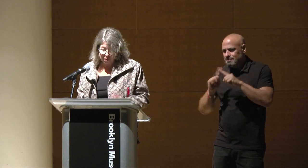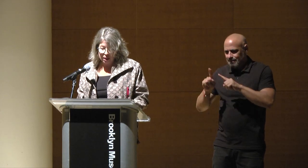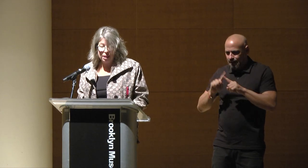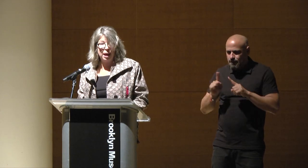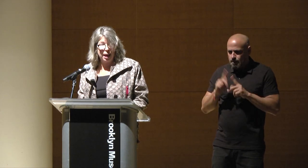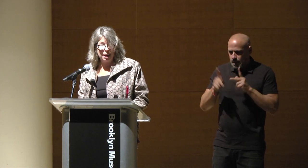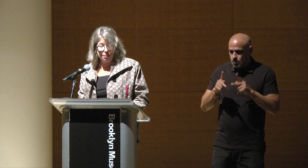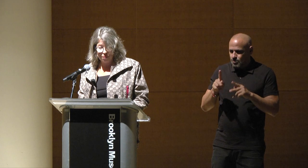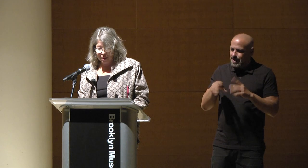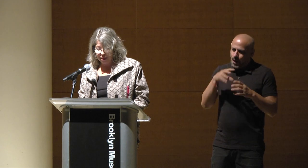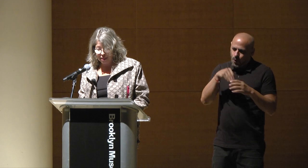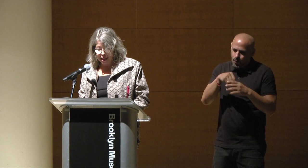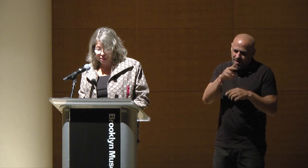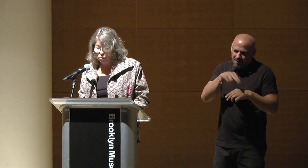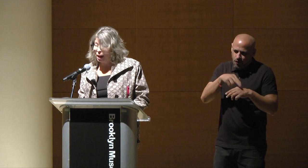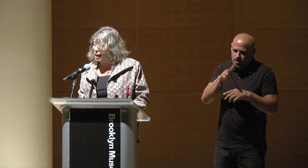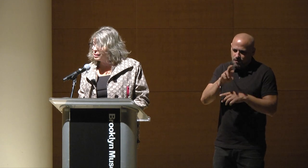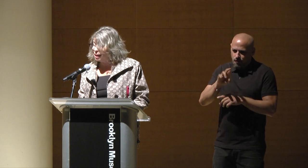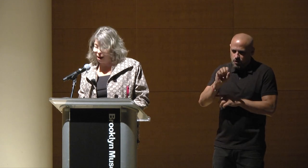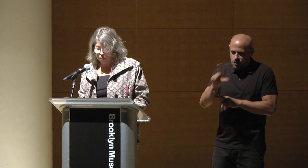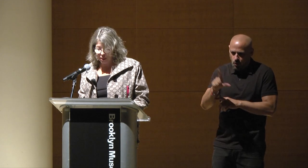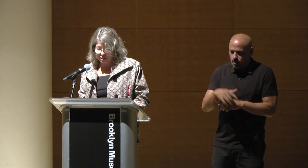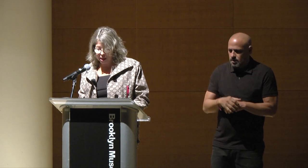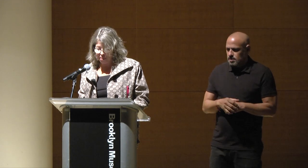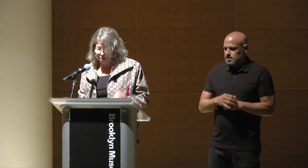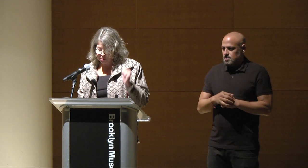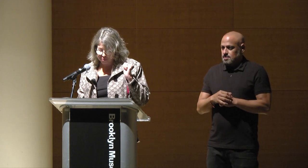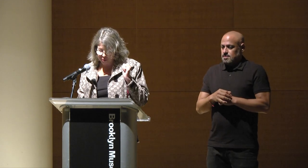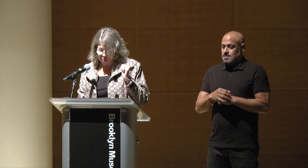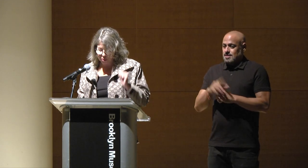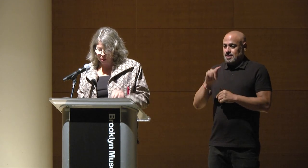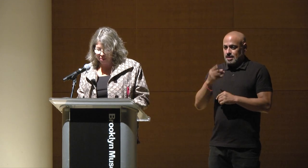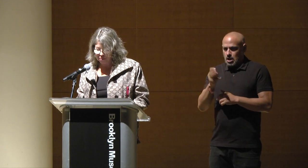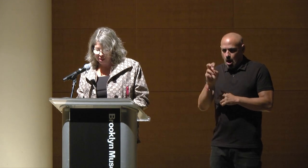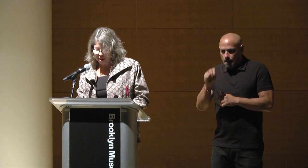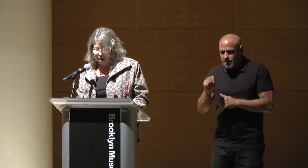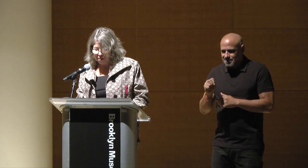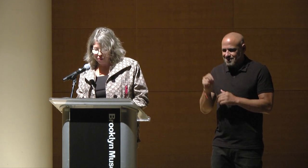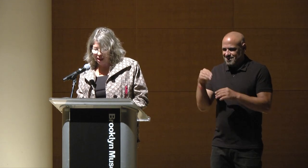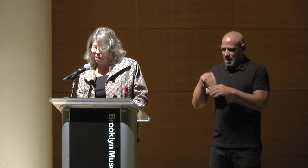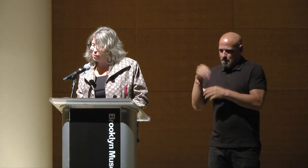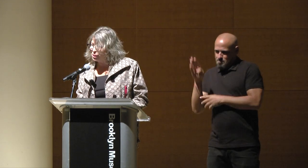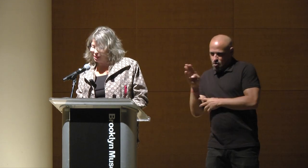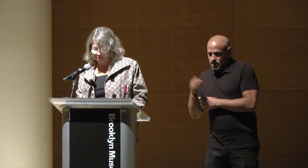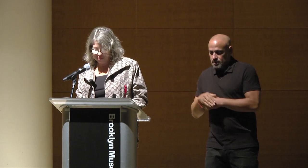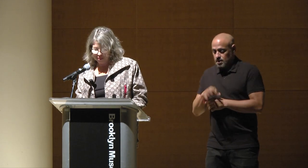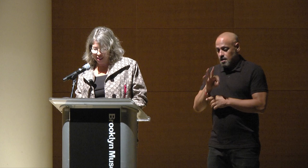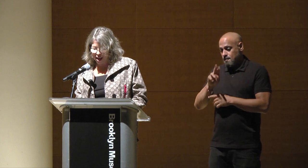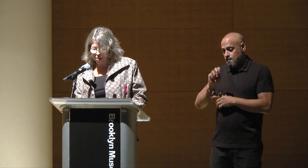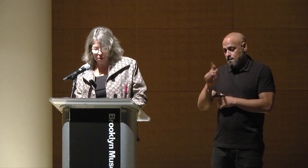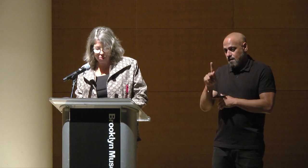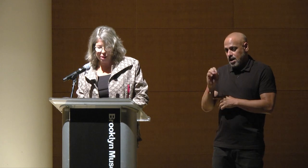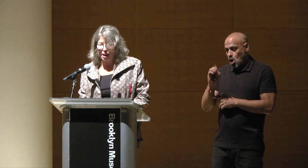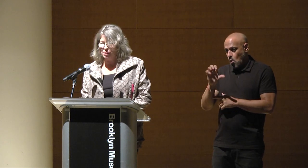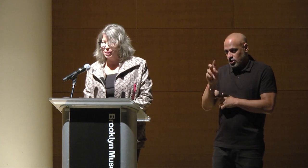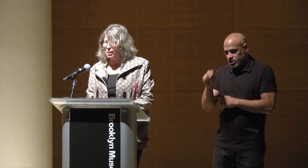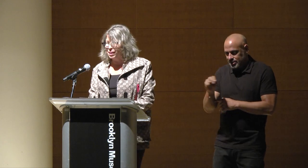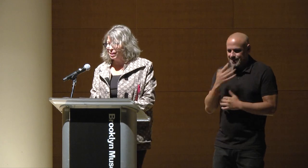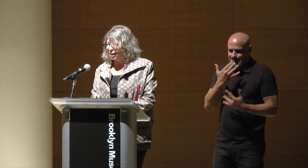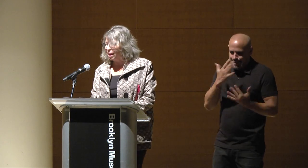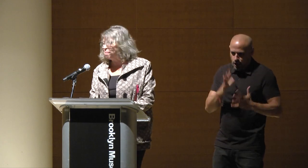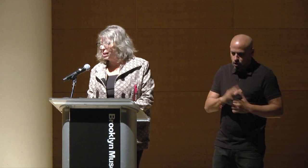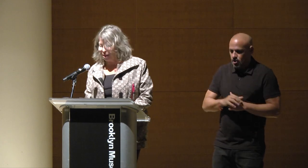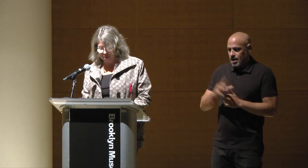Virgil, yay, the Astor Gates, Hank Willis Thomas, go Brooklyn, Frank Ocean, Andre